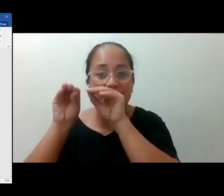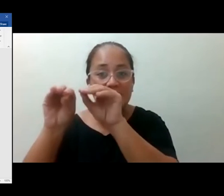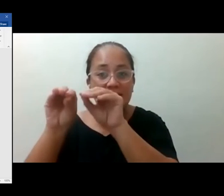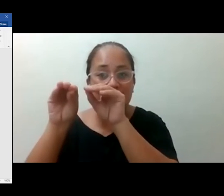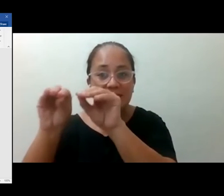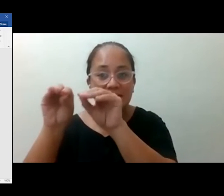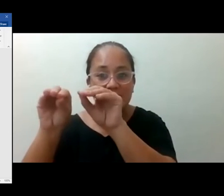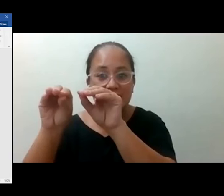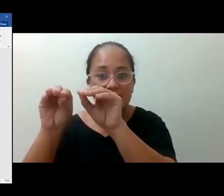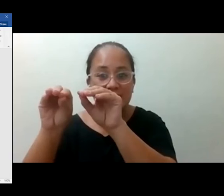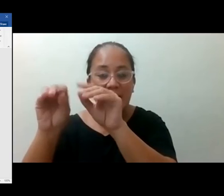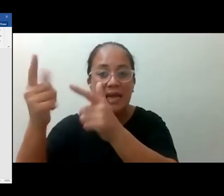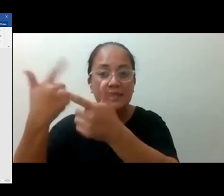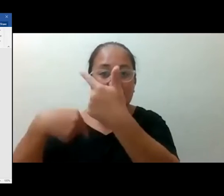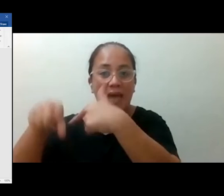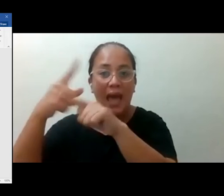sign linguistics?